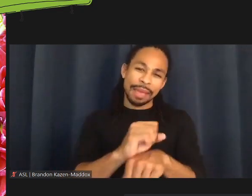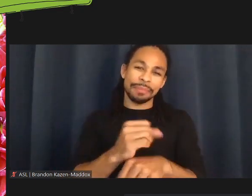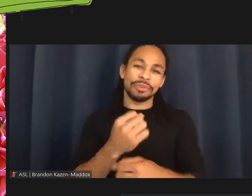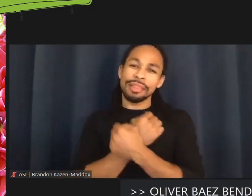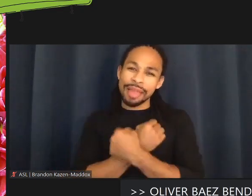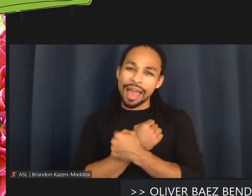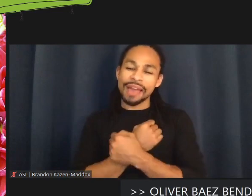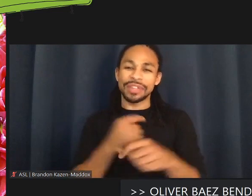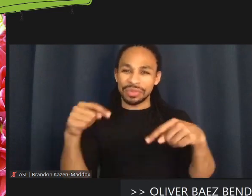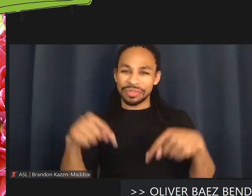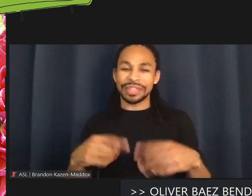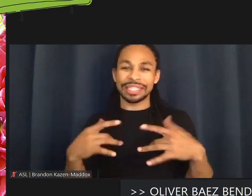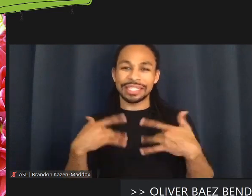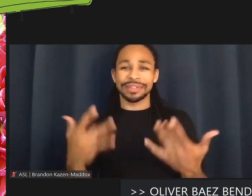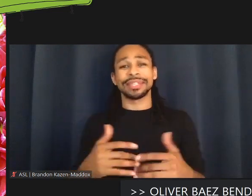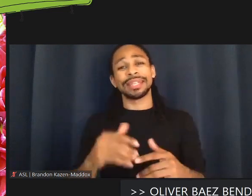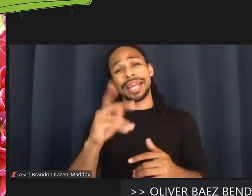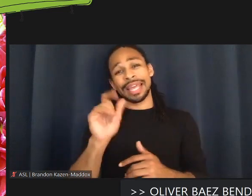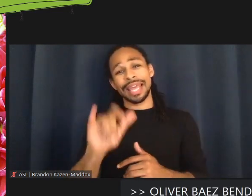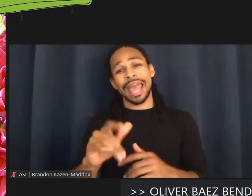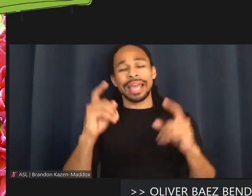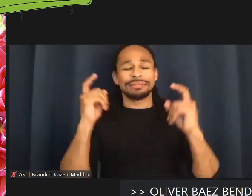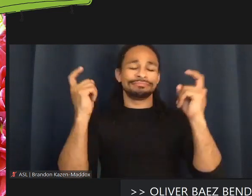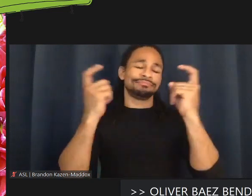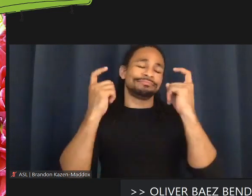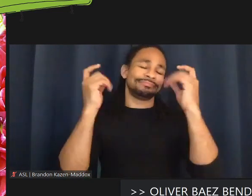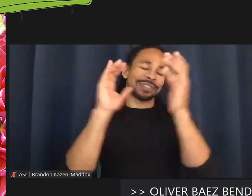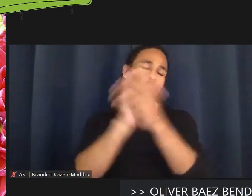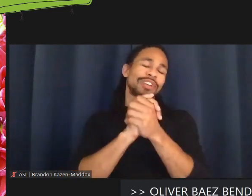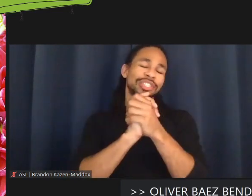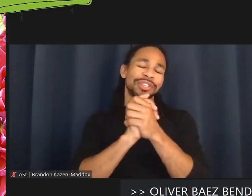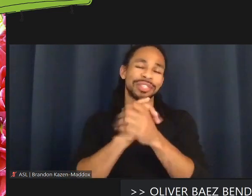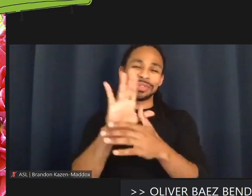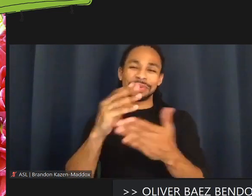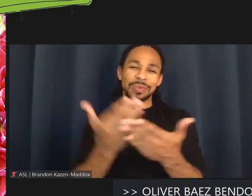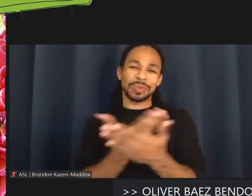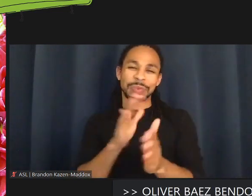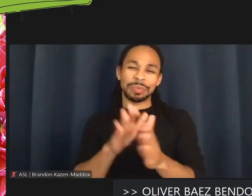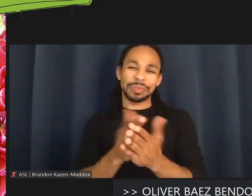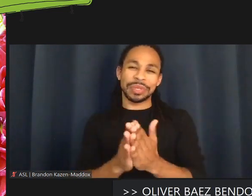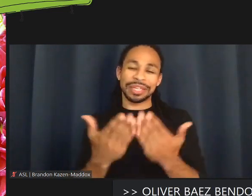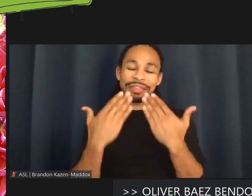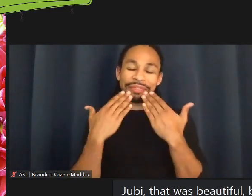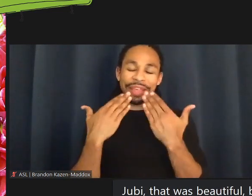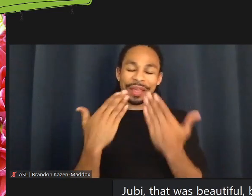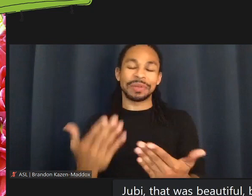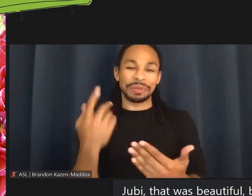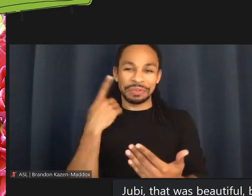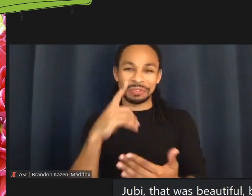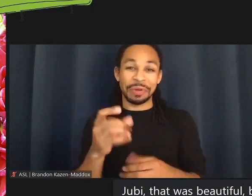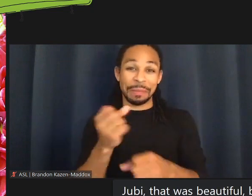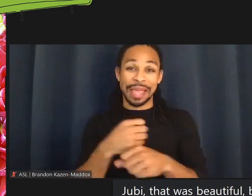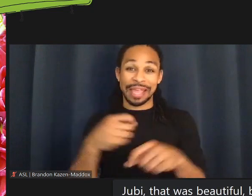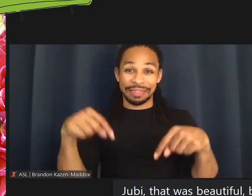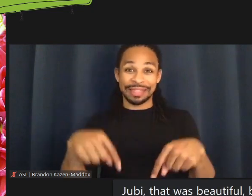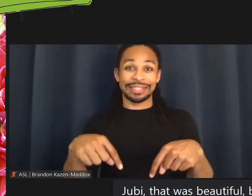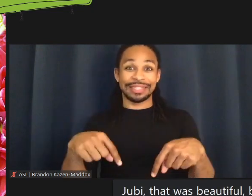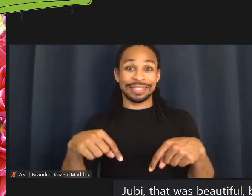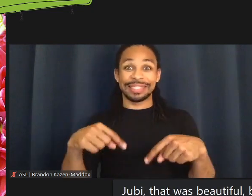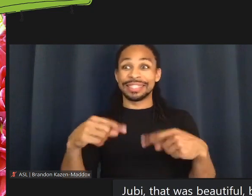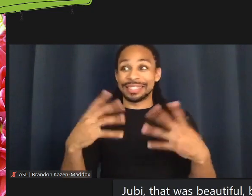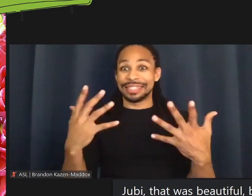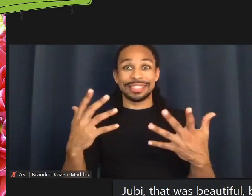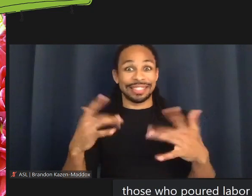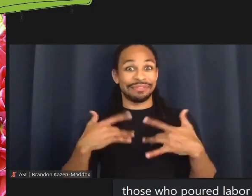event. Kay, congratulations on your new book, and thank you for making this occasion